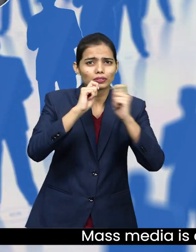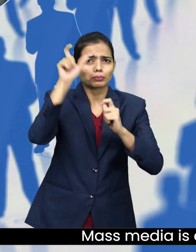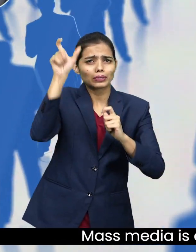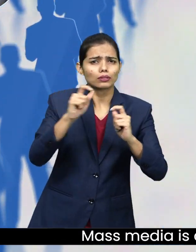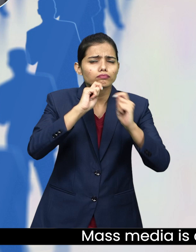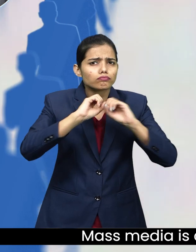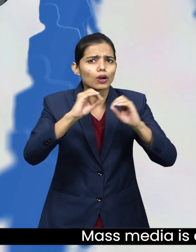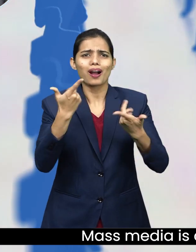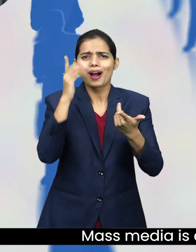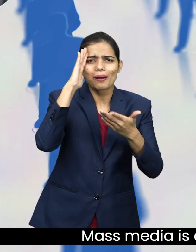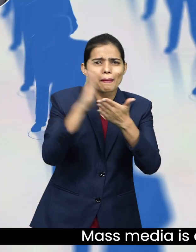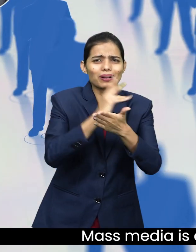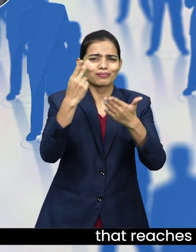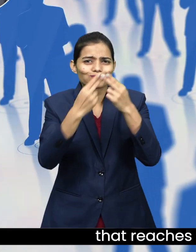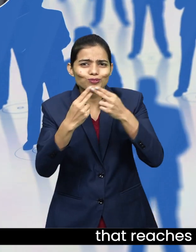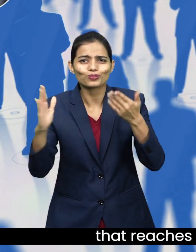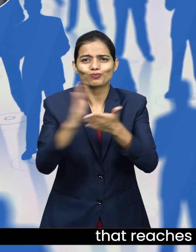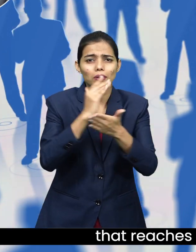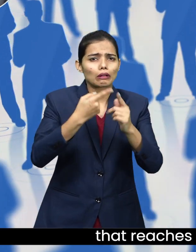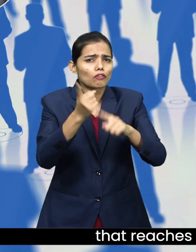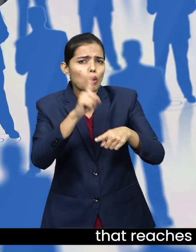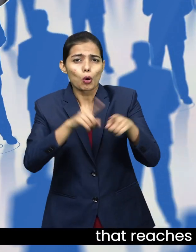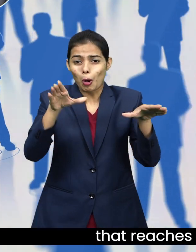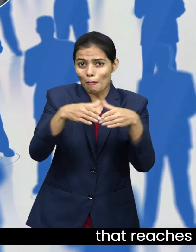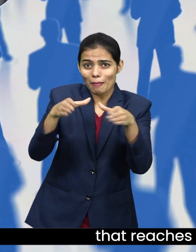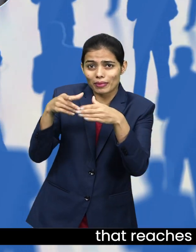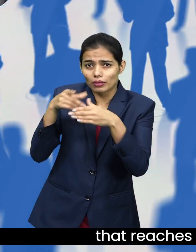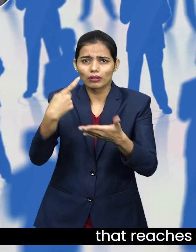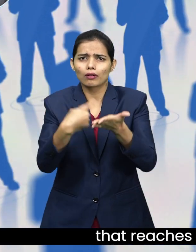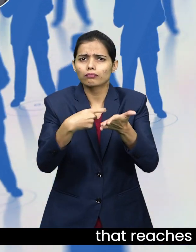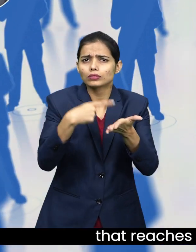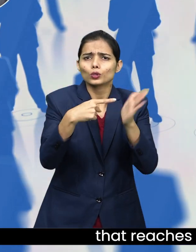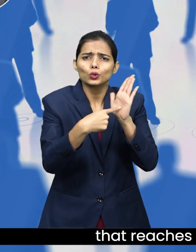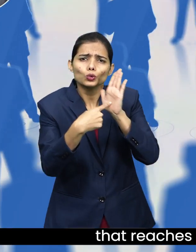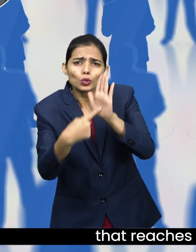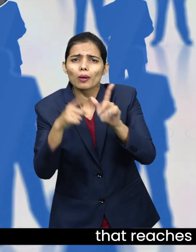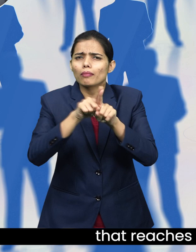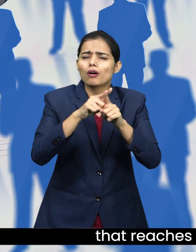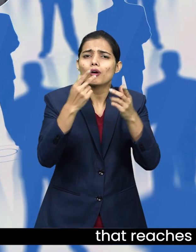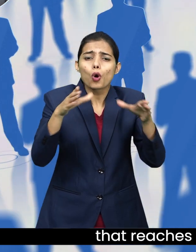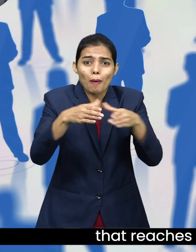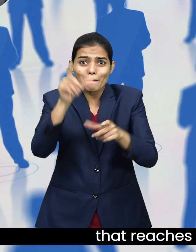Mass media is a form of communication that reaches a large group of people.